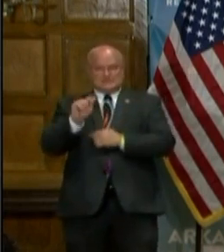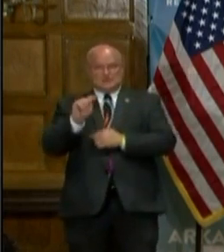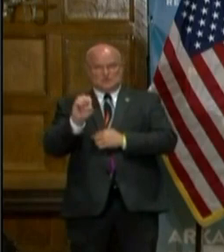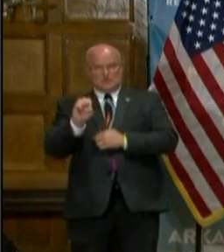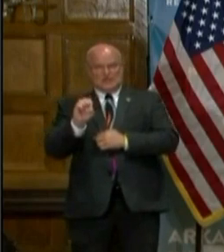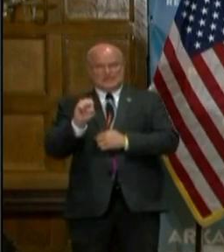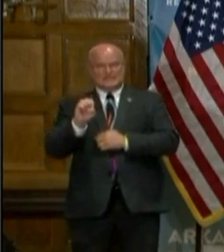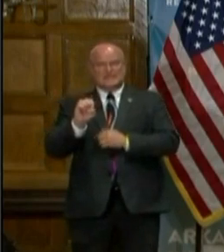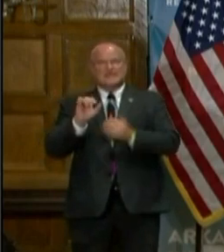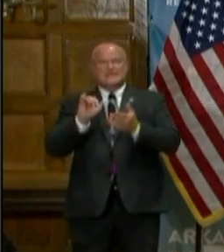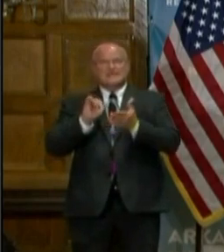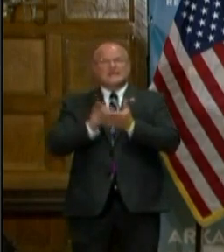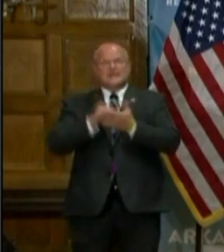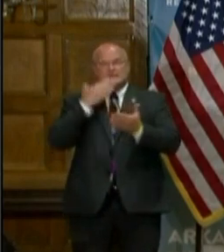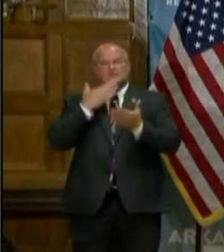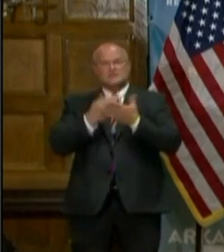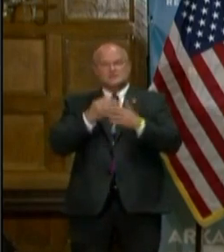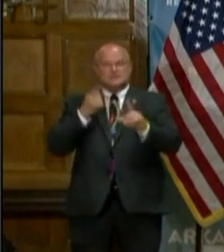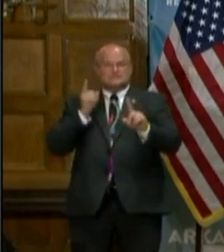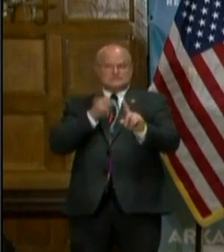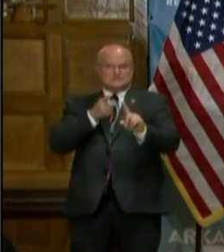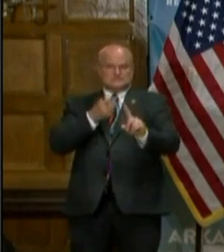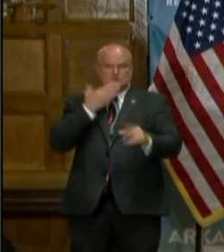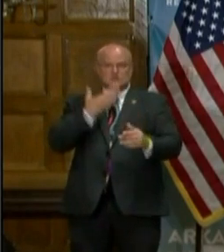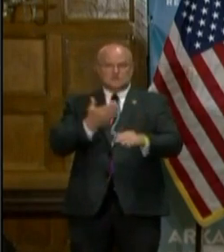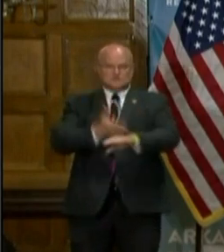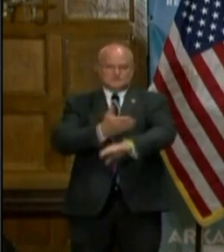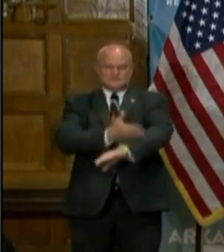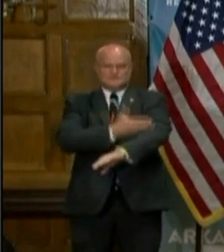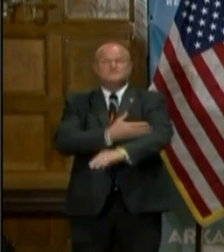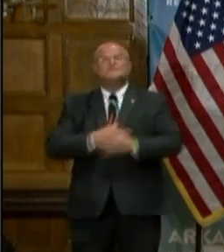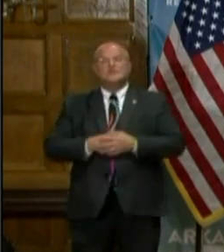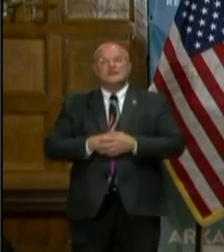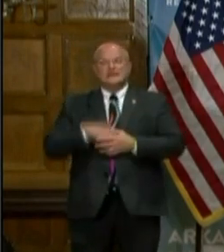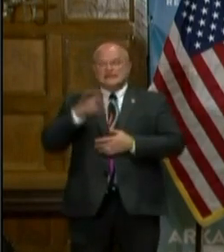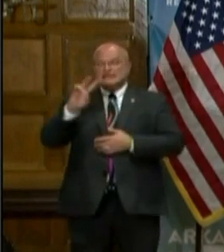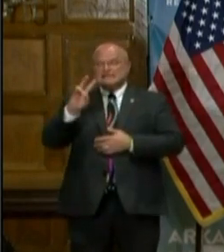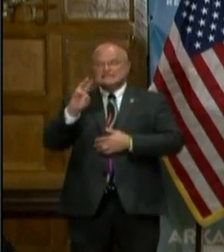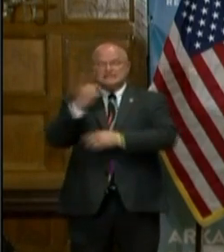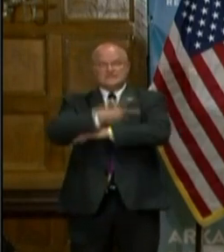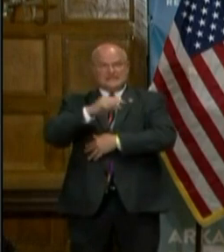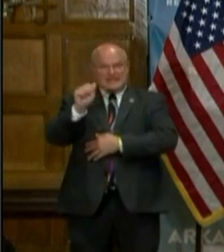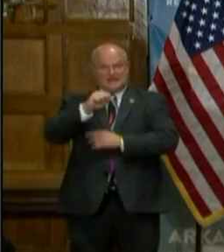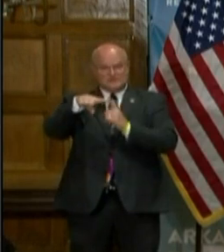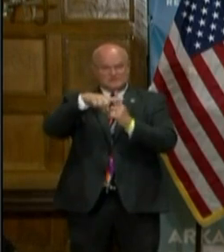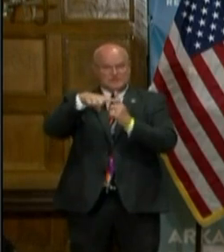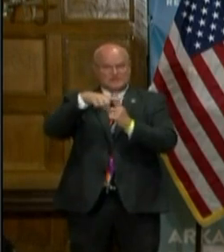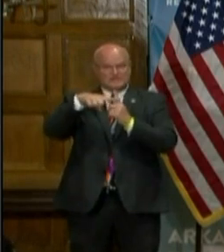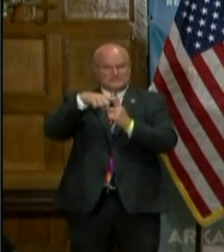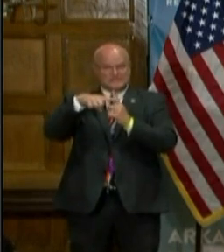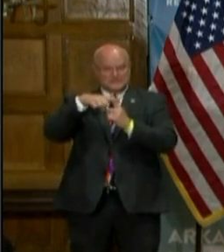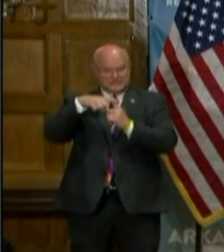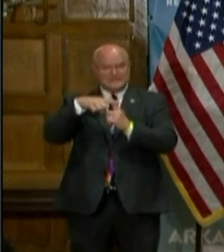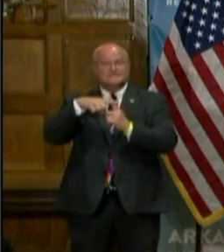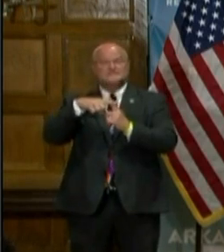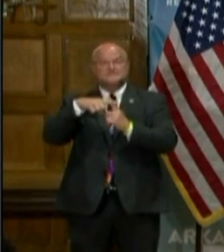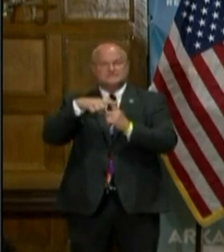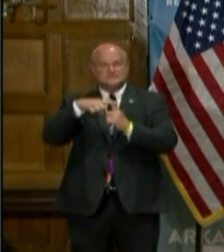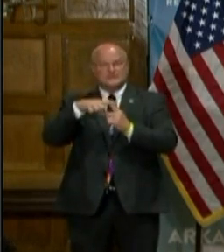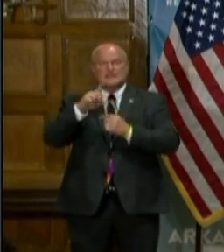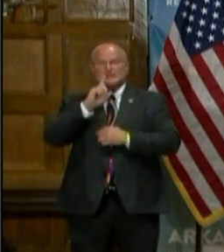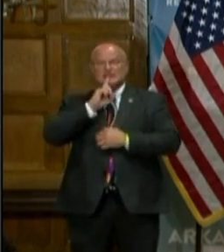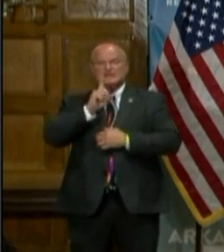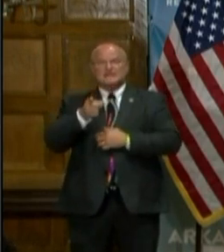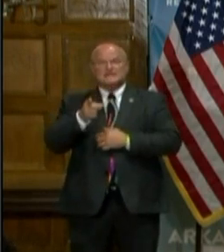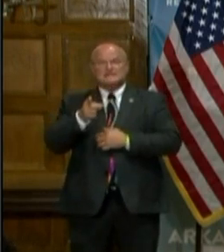today, that's a good sign and progress. 7-day rolling average on positivity